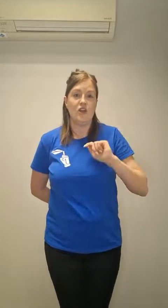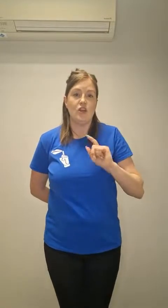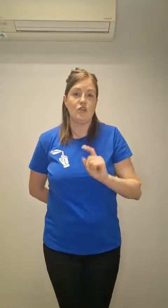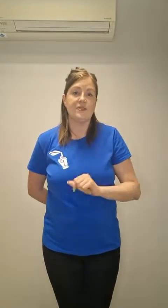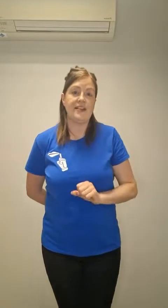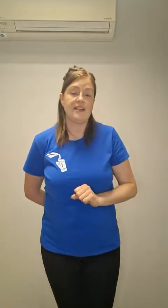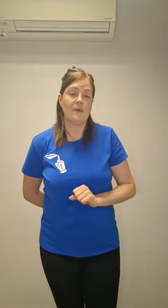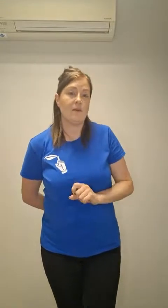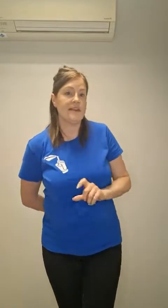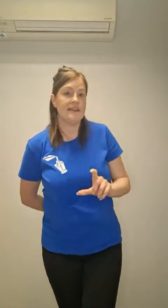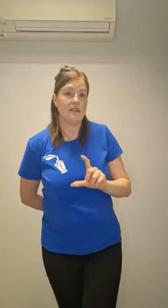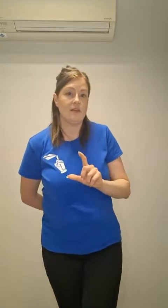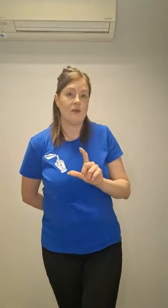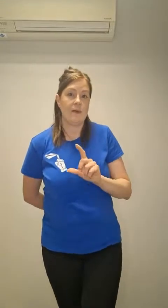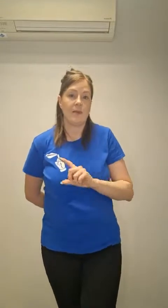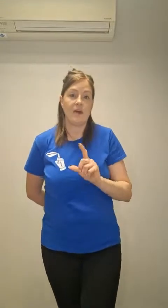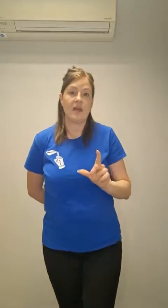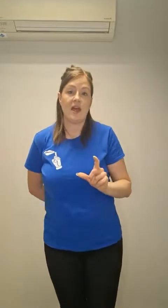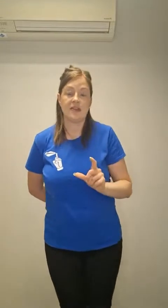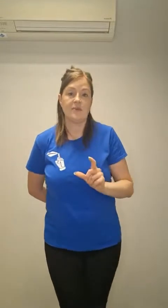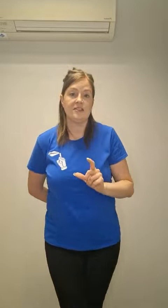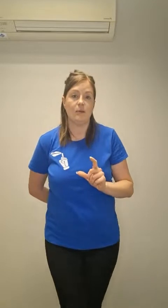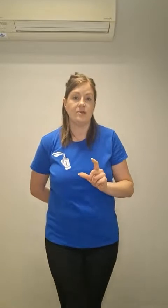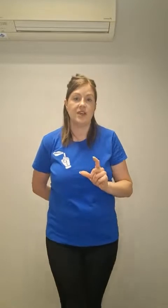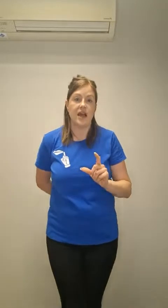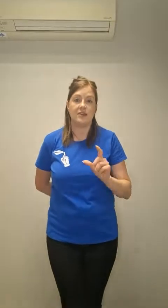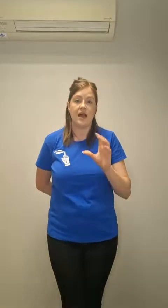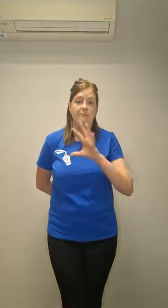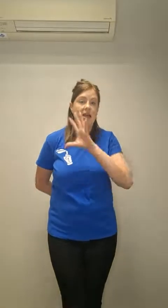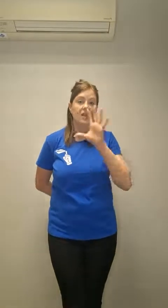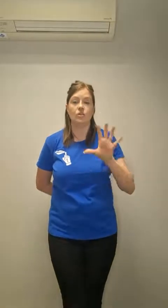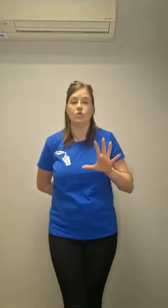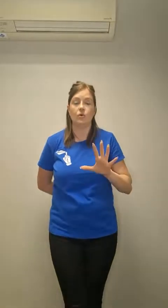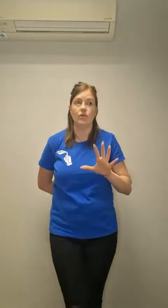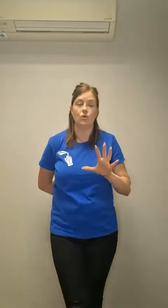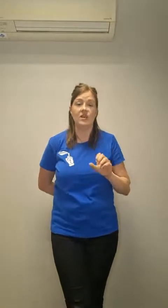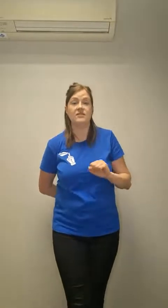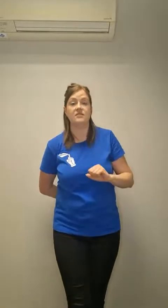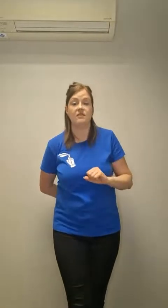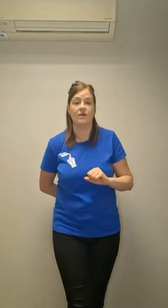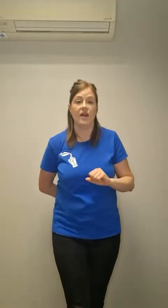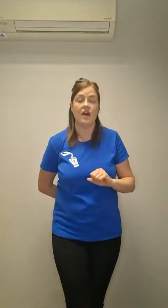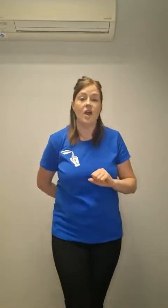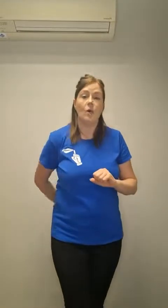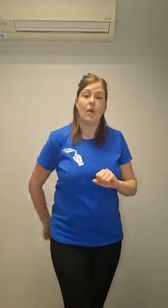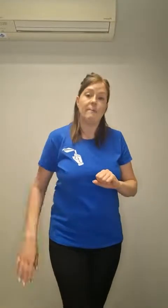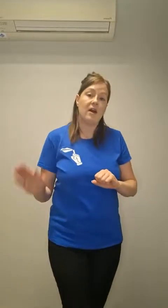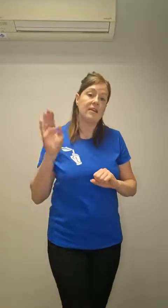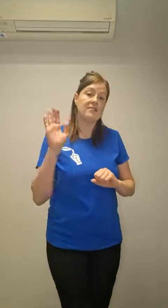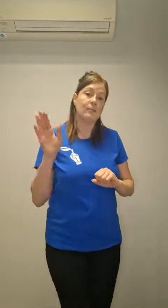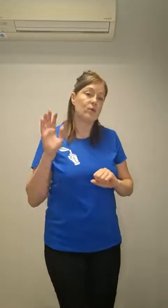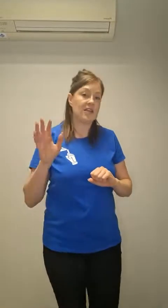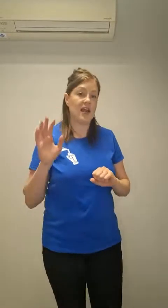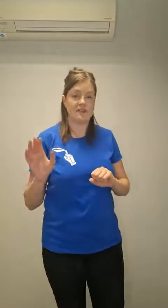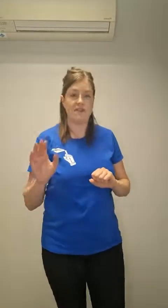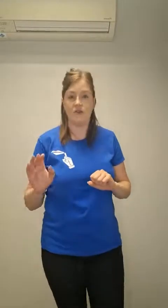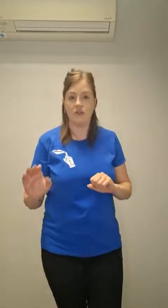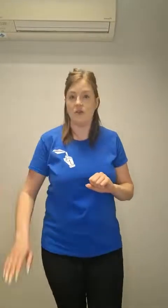You'll see as well, when I said earlier on about my working hand and my supporting hand and making sure that you're consistent with it, when my supporting hand is not in use, I